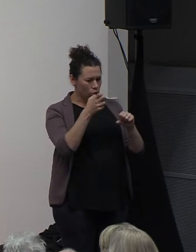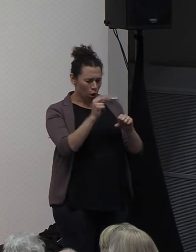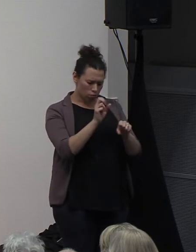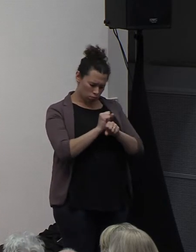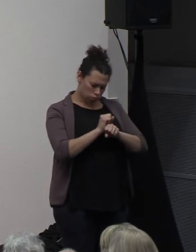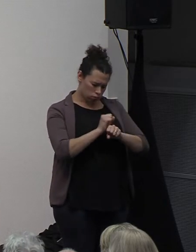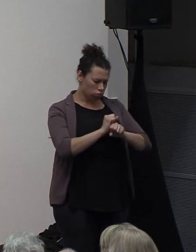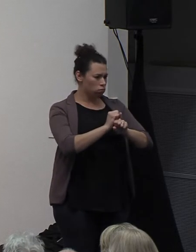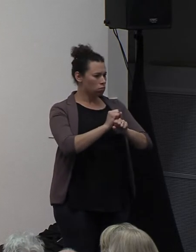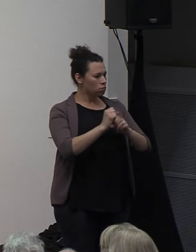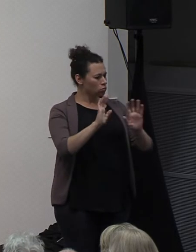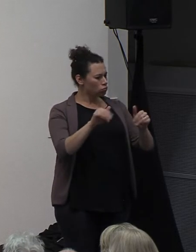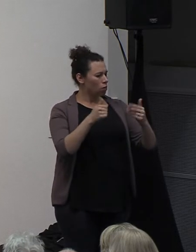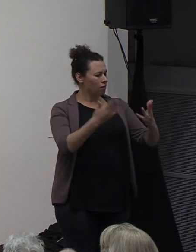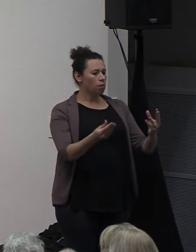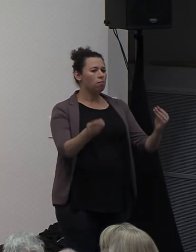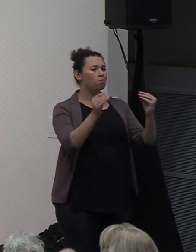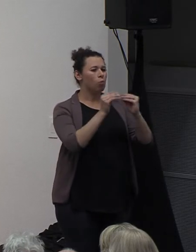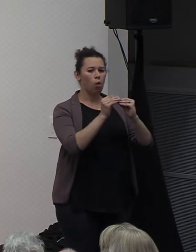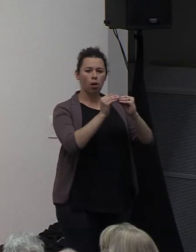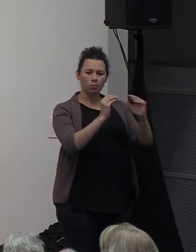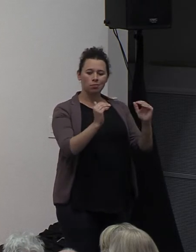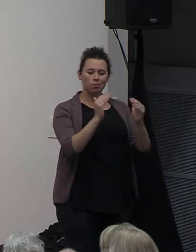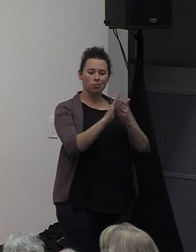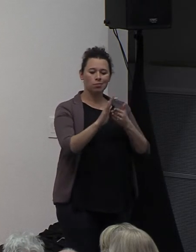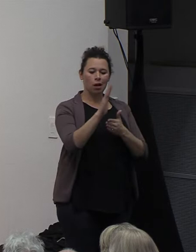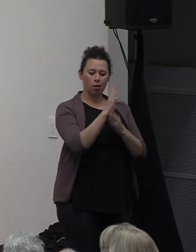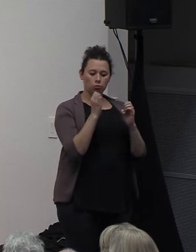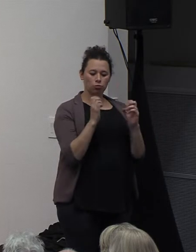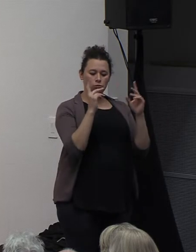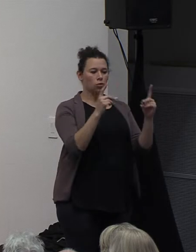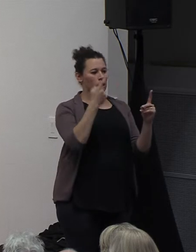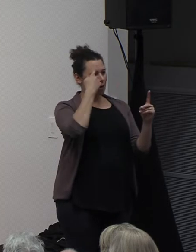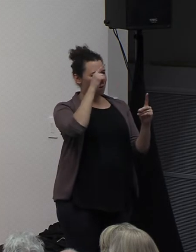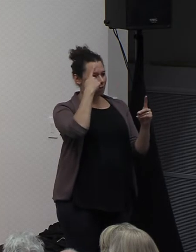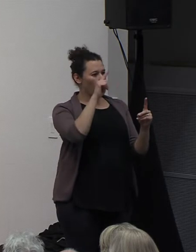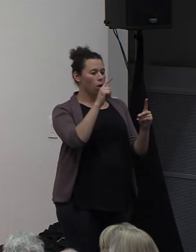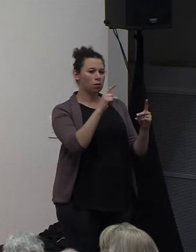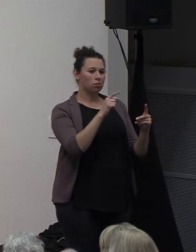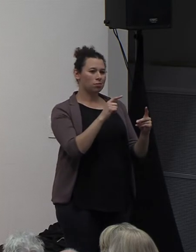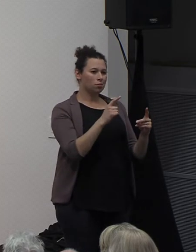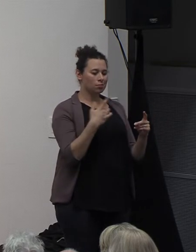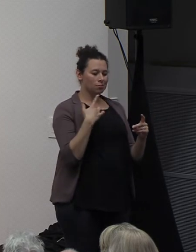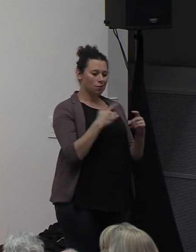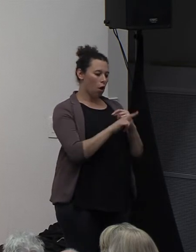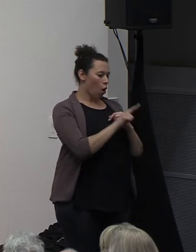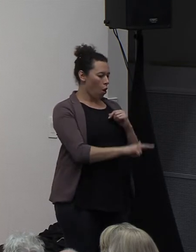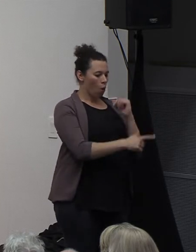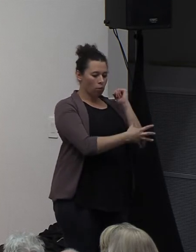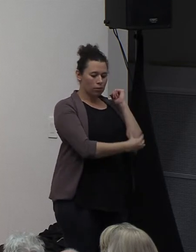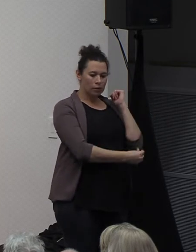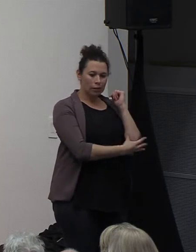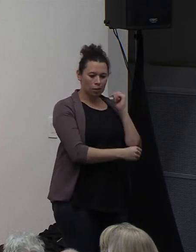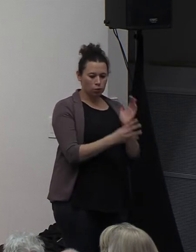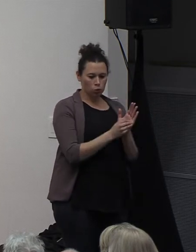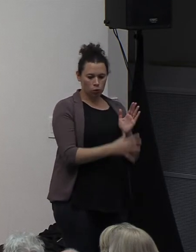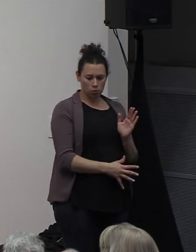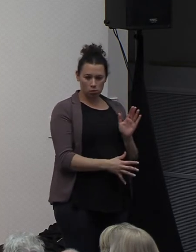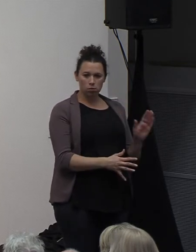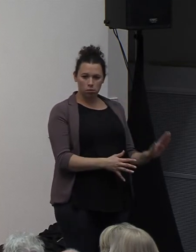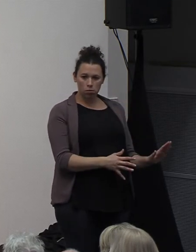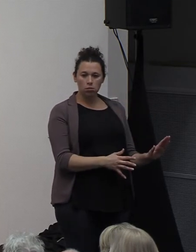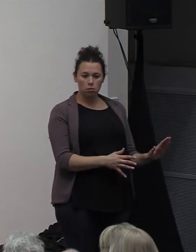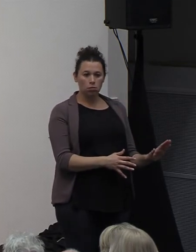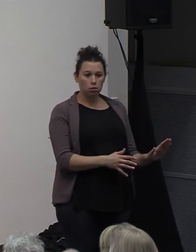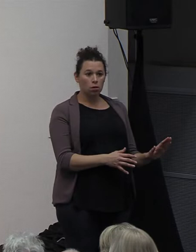education for talented first-generation and low-income students, particularly through the university's